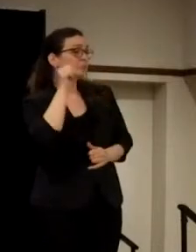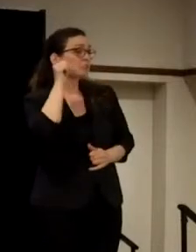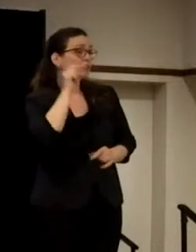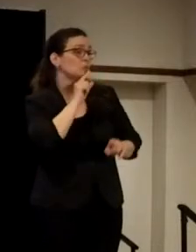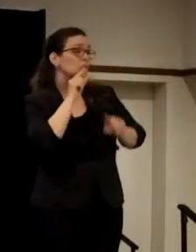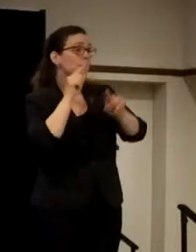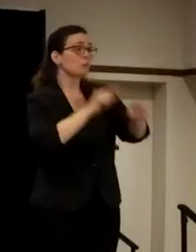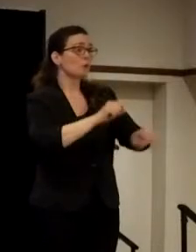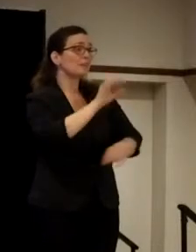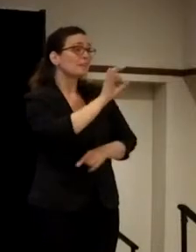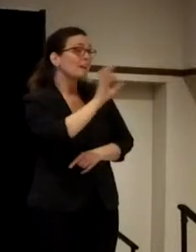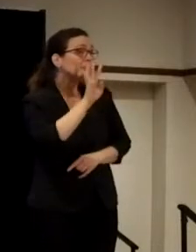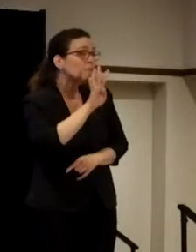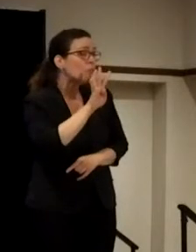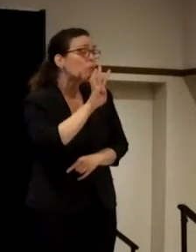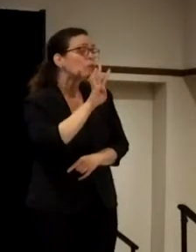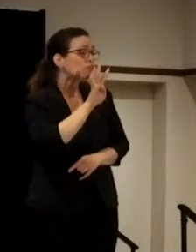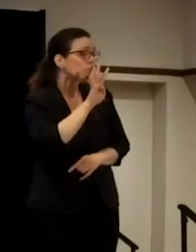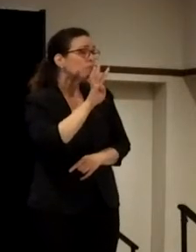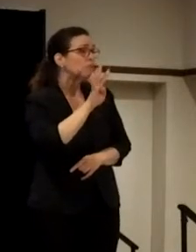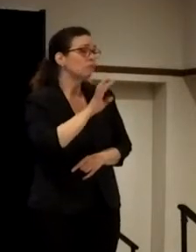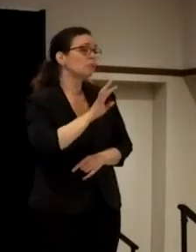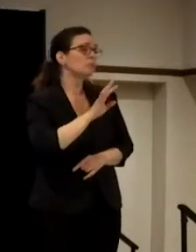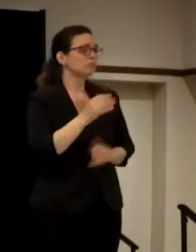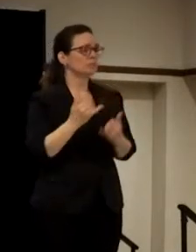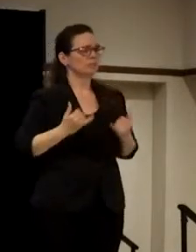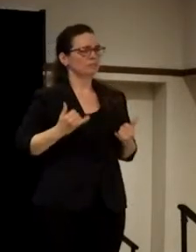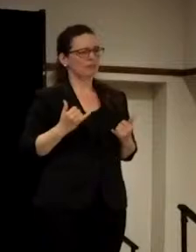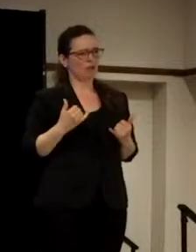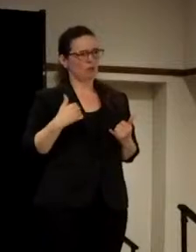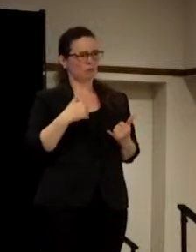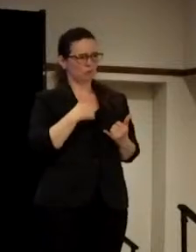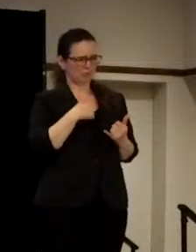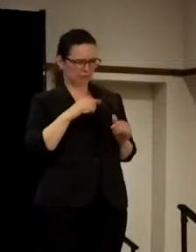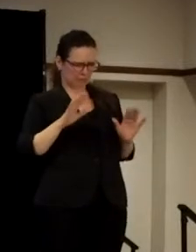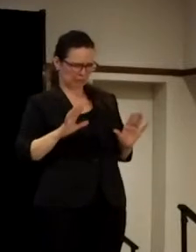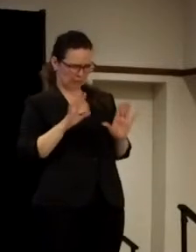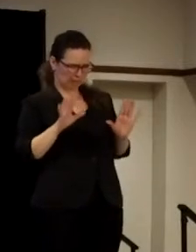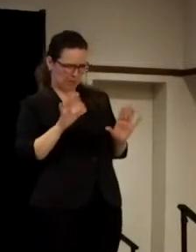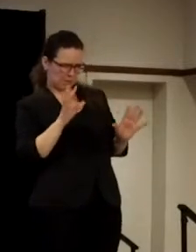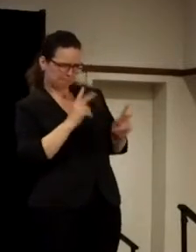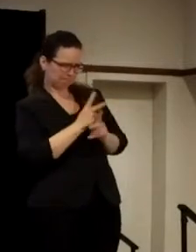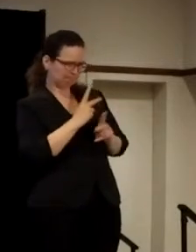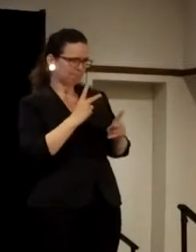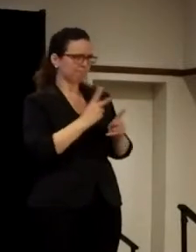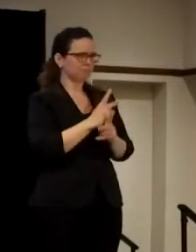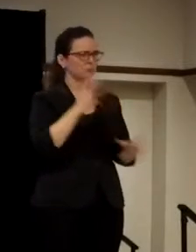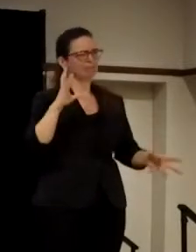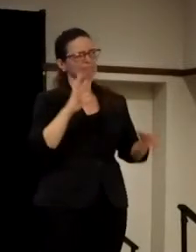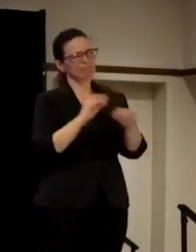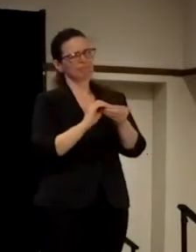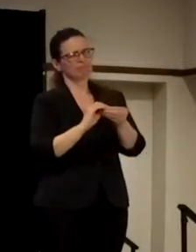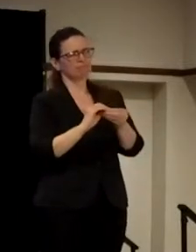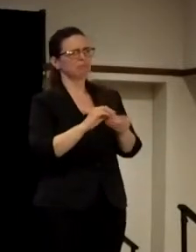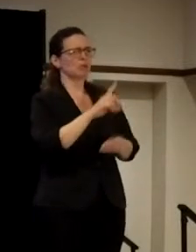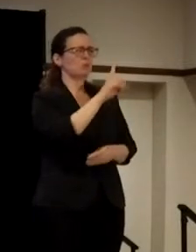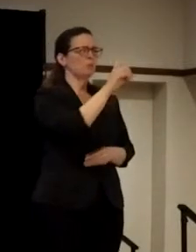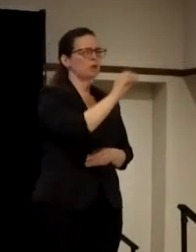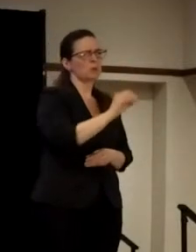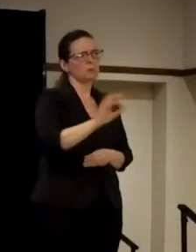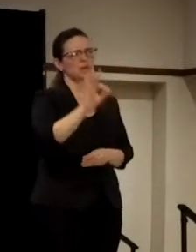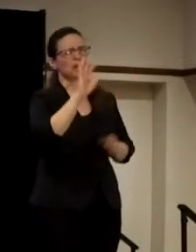an actual. Today we're reporting 94 for Sunday as an actual. I think I said we had 109, and then today we had